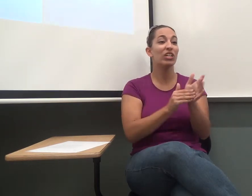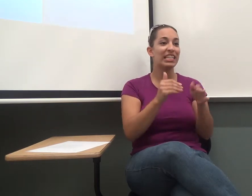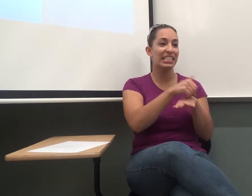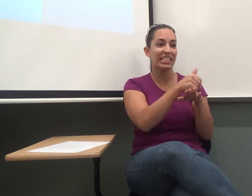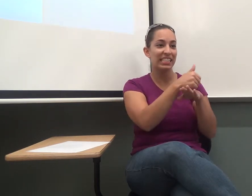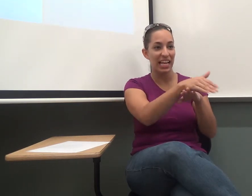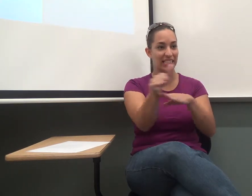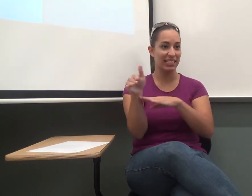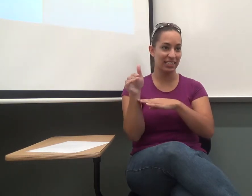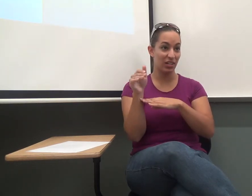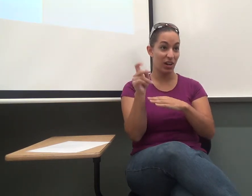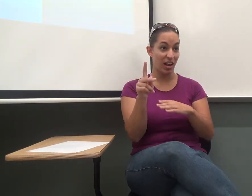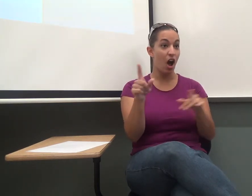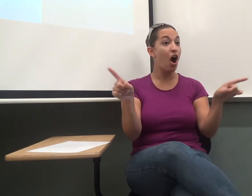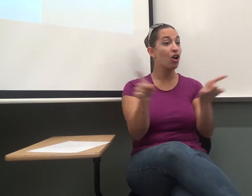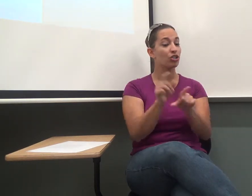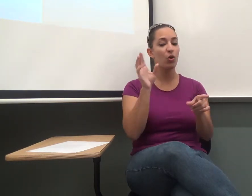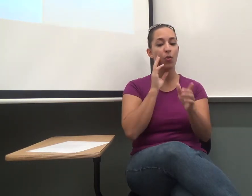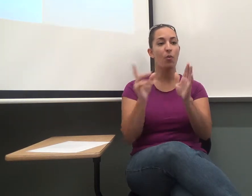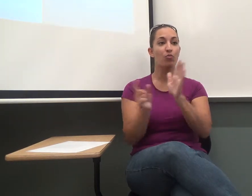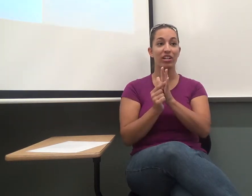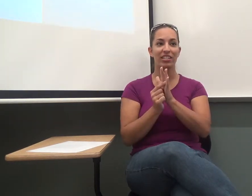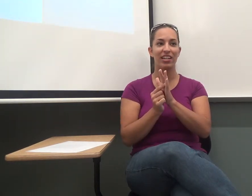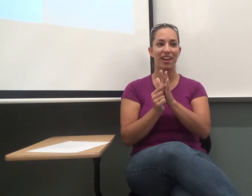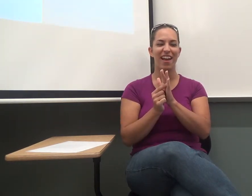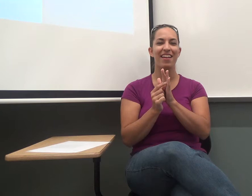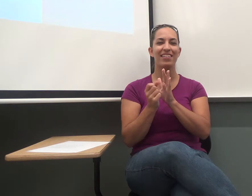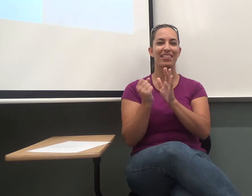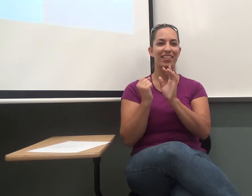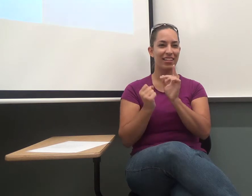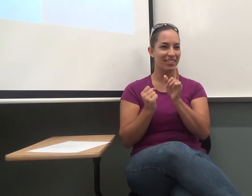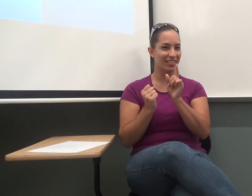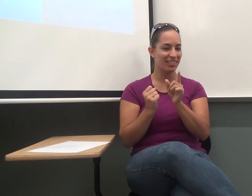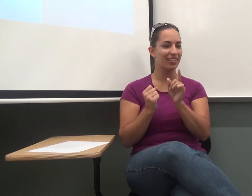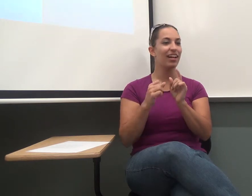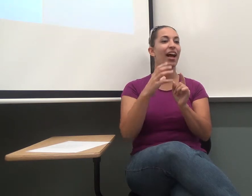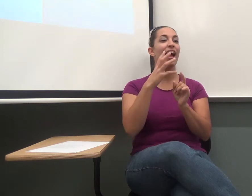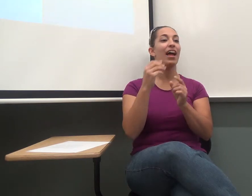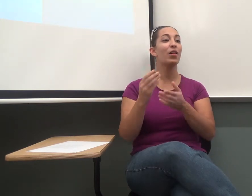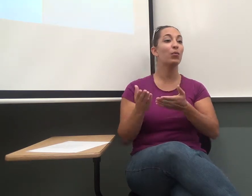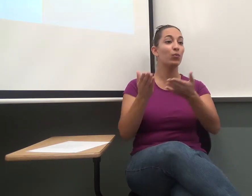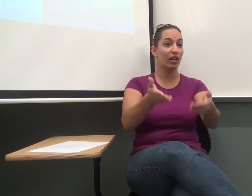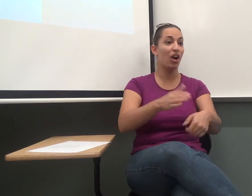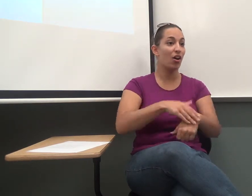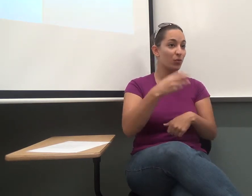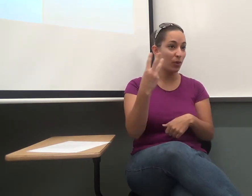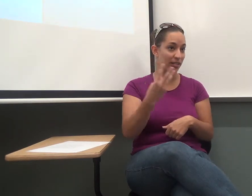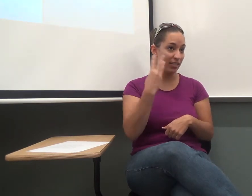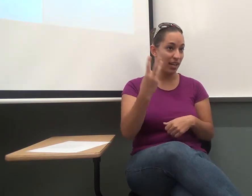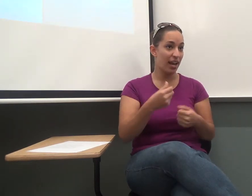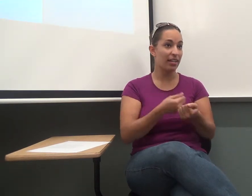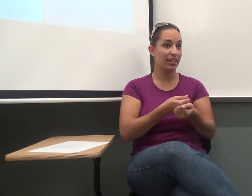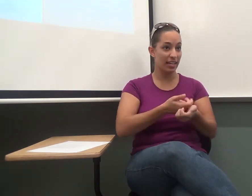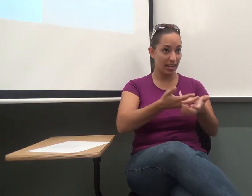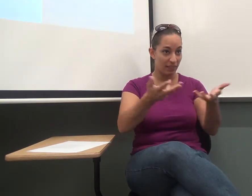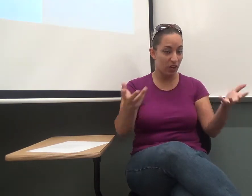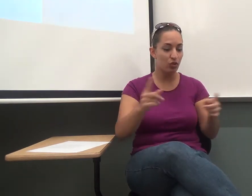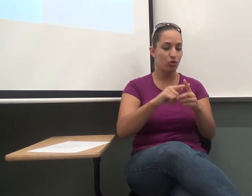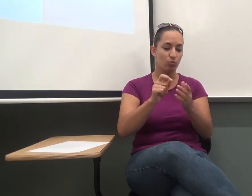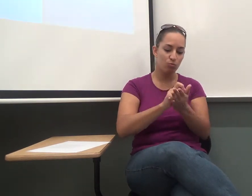also going to print a hard copy and bring it in on Wednesday and give it to you to work on